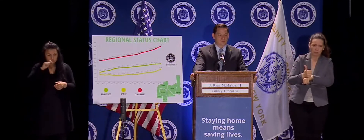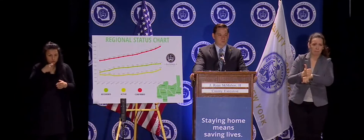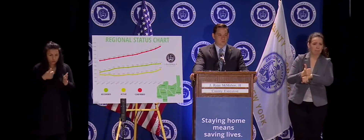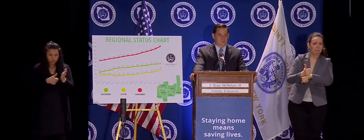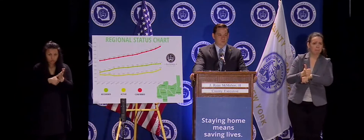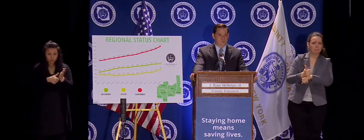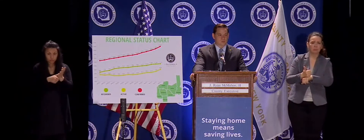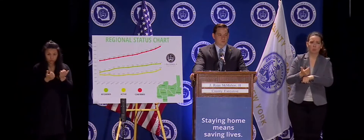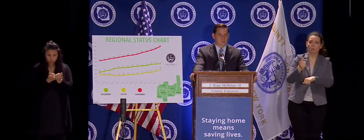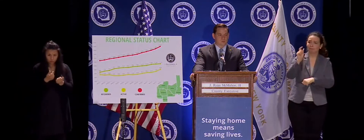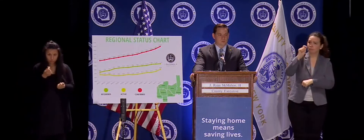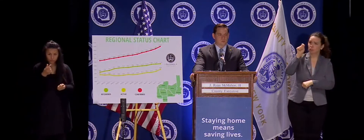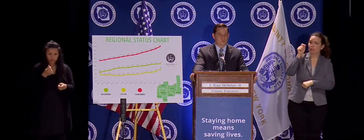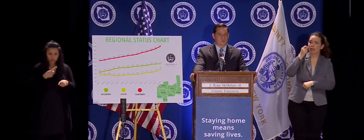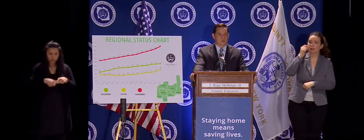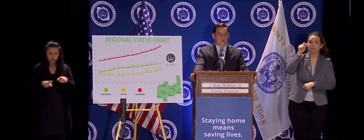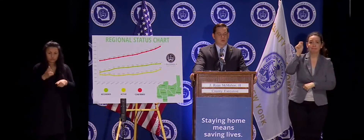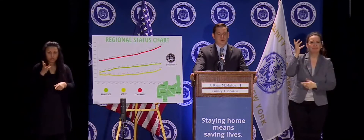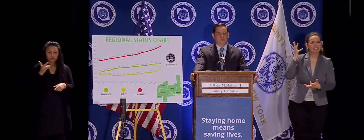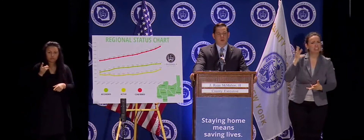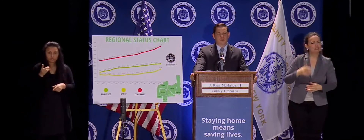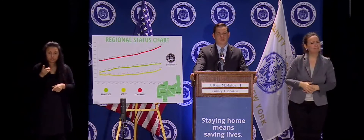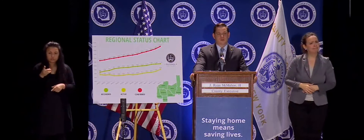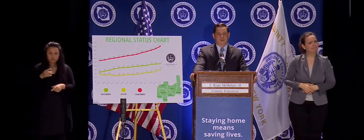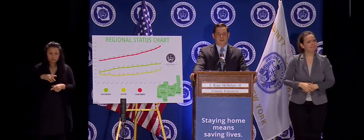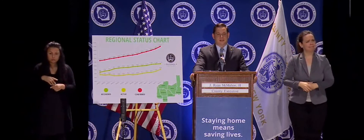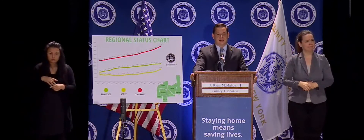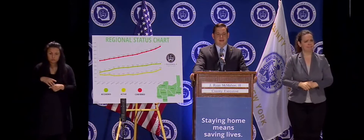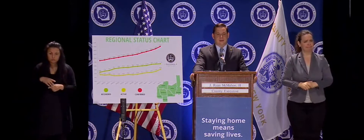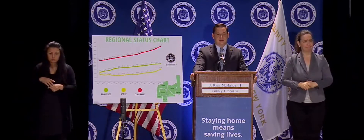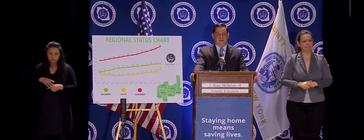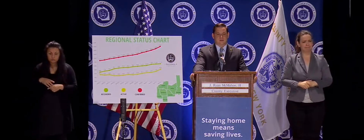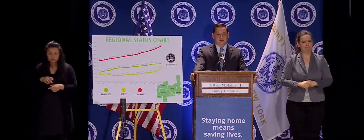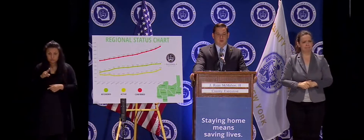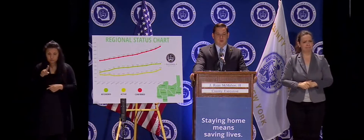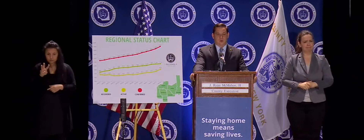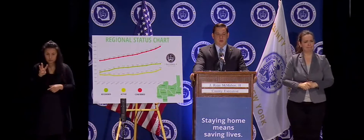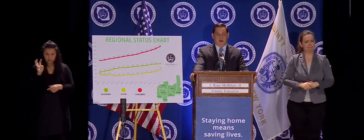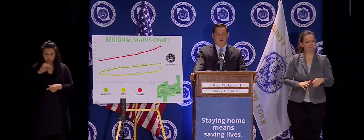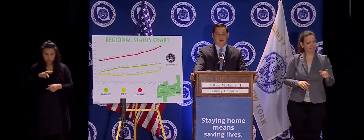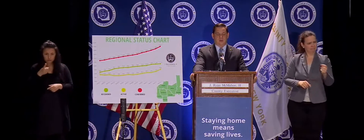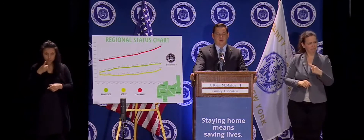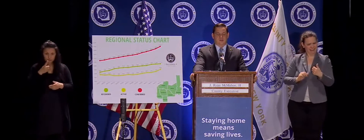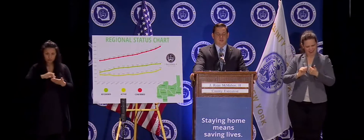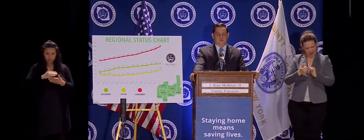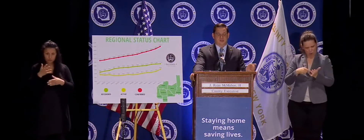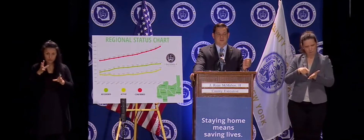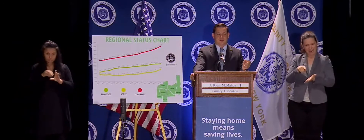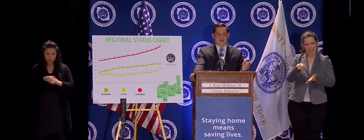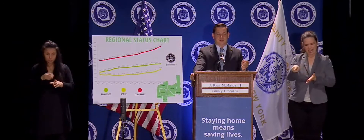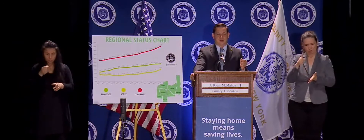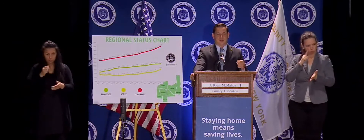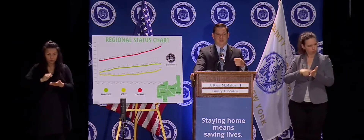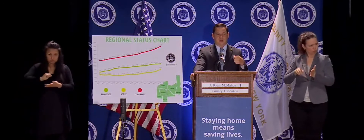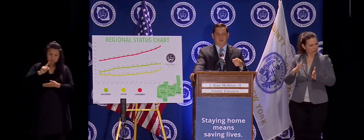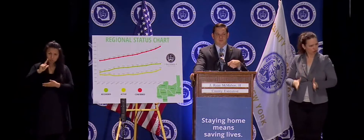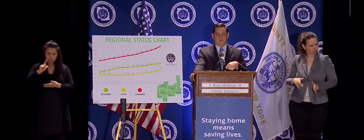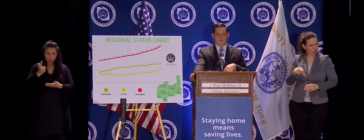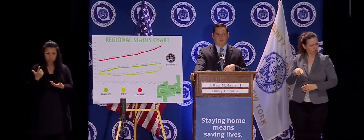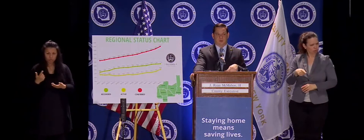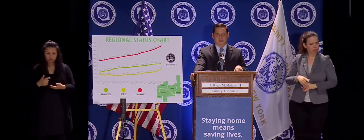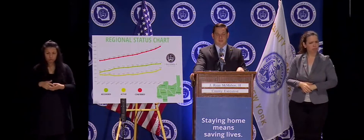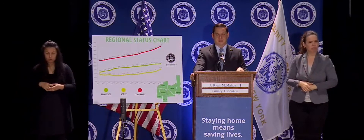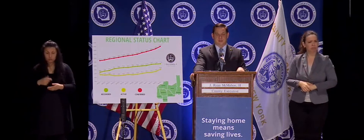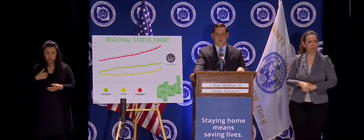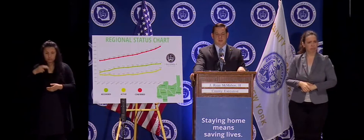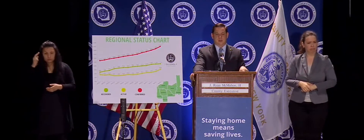indefinitely, that's got to be a lot of money. How are you going to pay for that? Most of the, so I don't know how much the specific test costs us